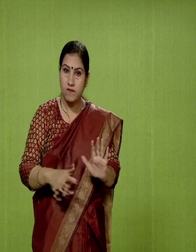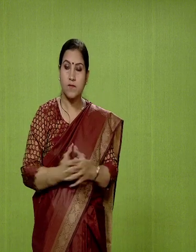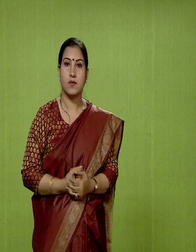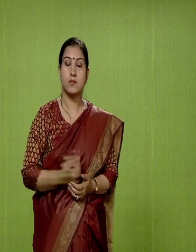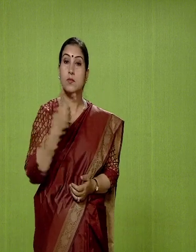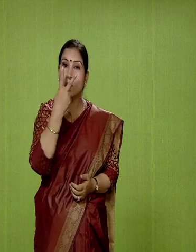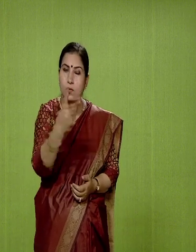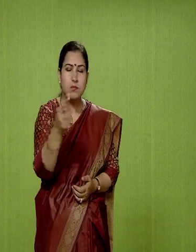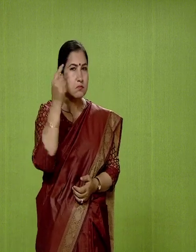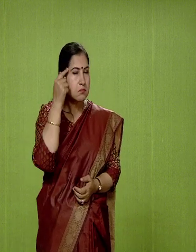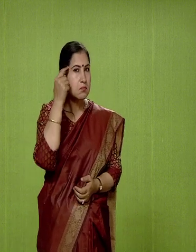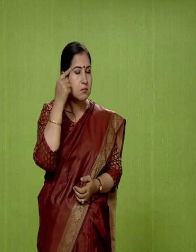You can give your feedback